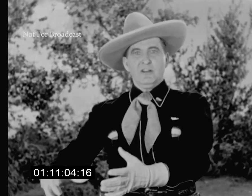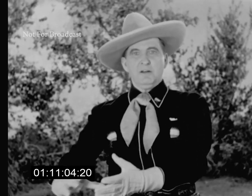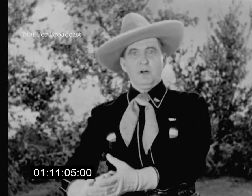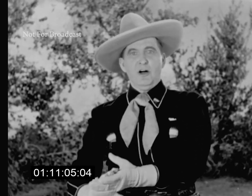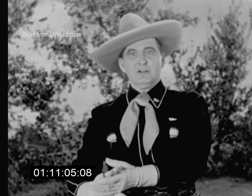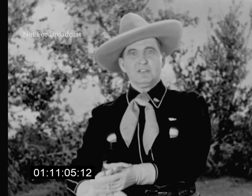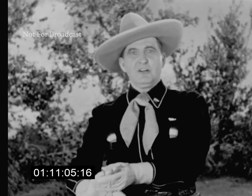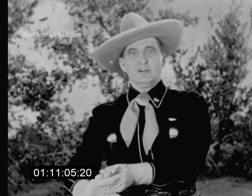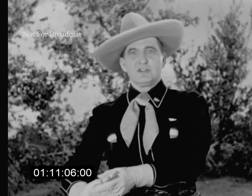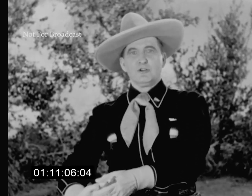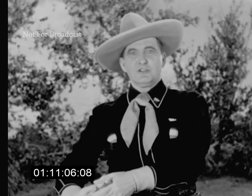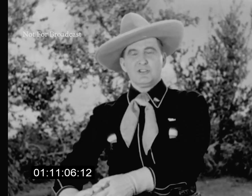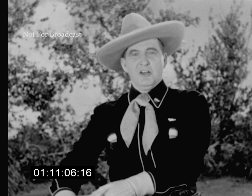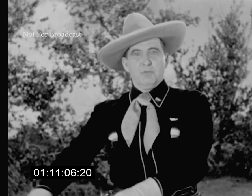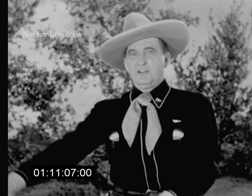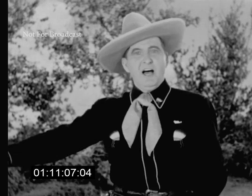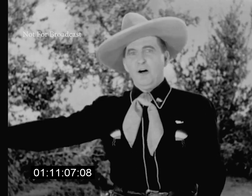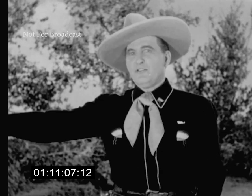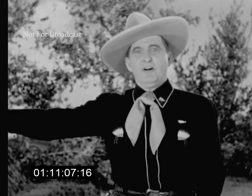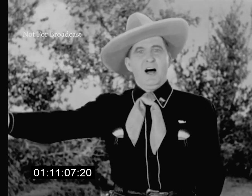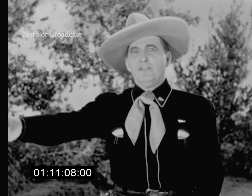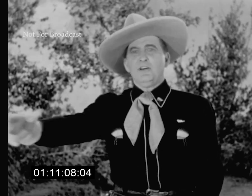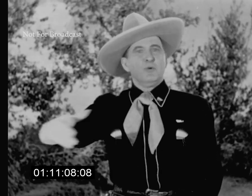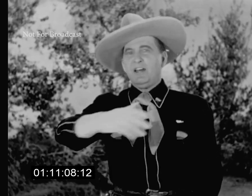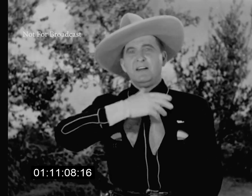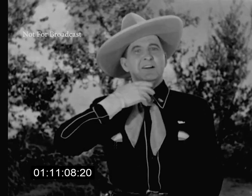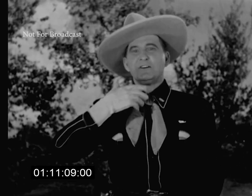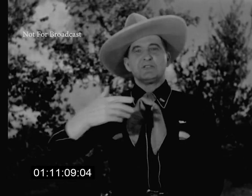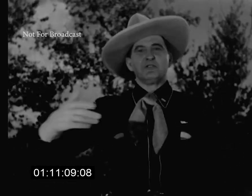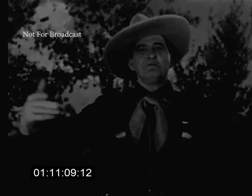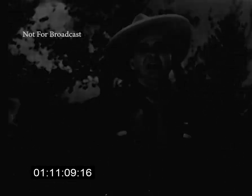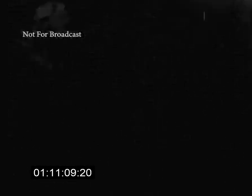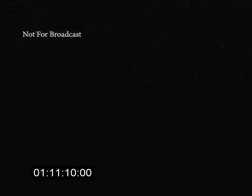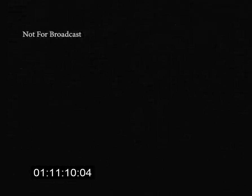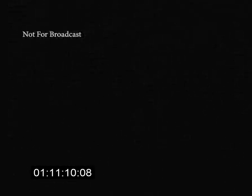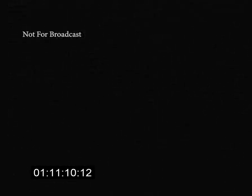and belong to the Dog Soldiers. But now they're on their way to manhood.